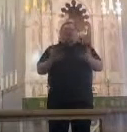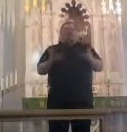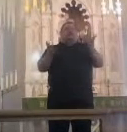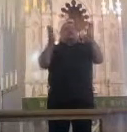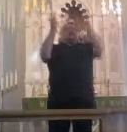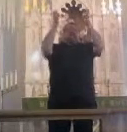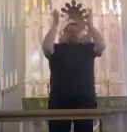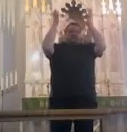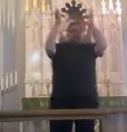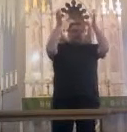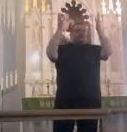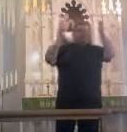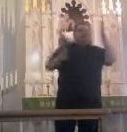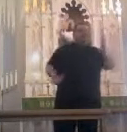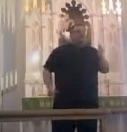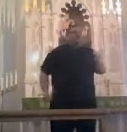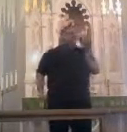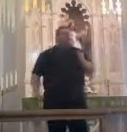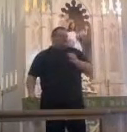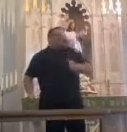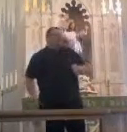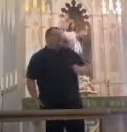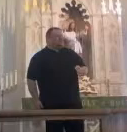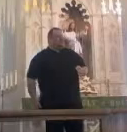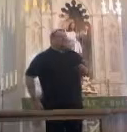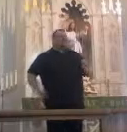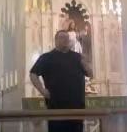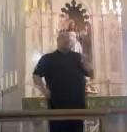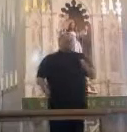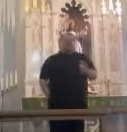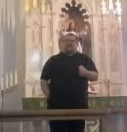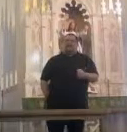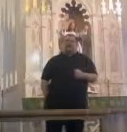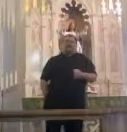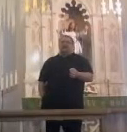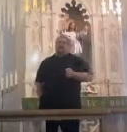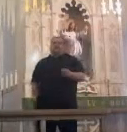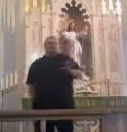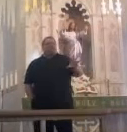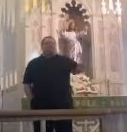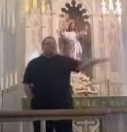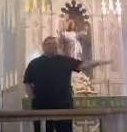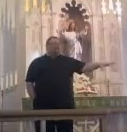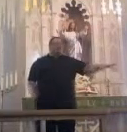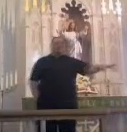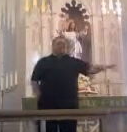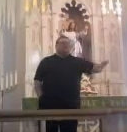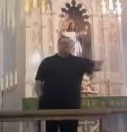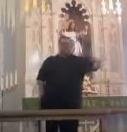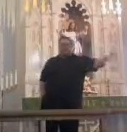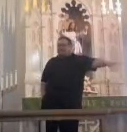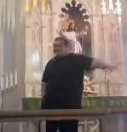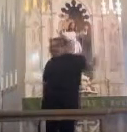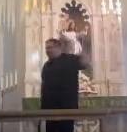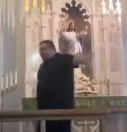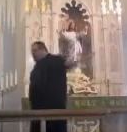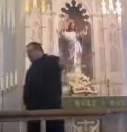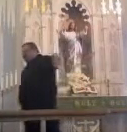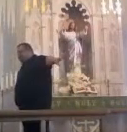God, Yahweh, is real. He is the only God. And Baal doesn't even exist. He's not real. He doesn't